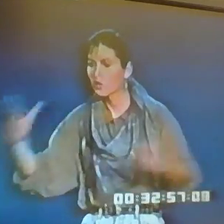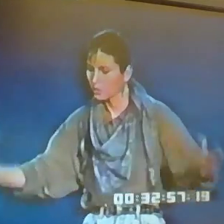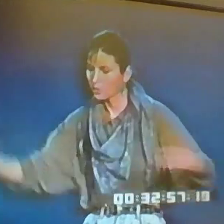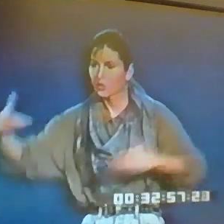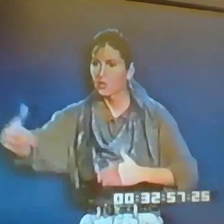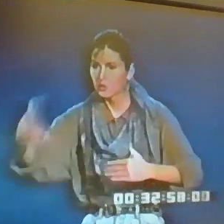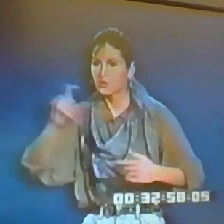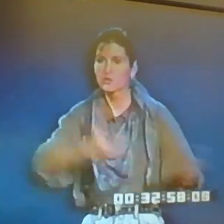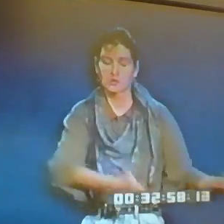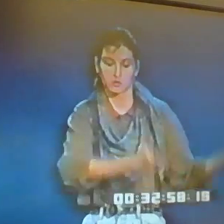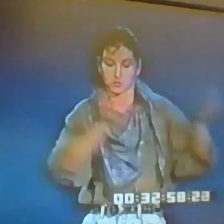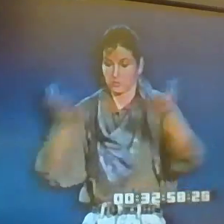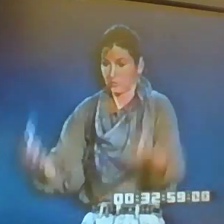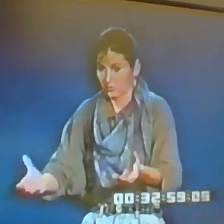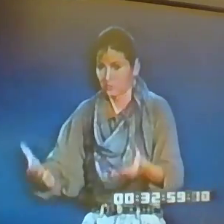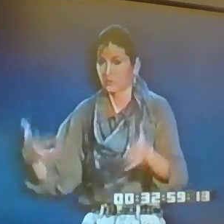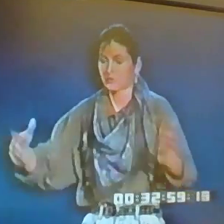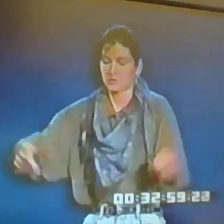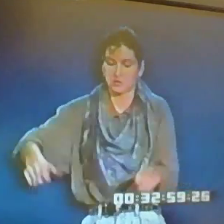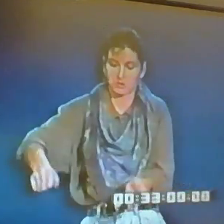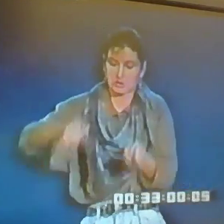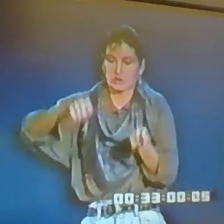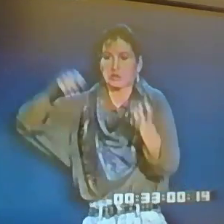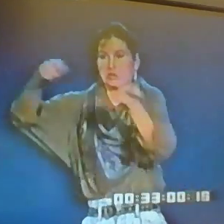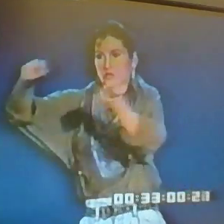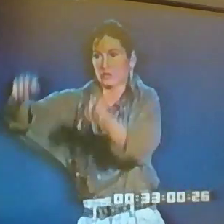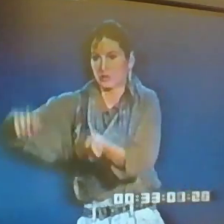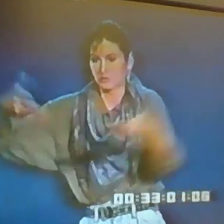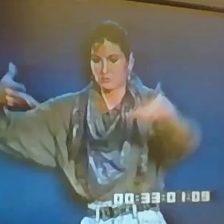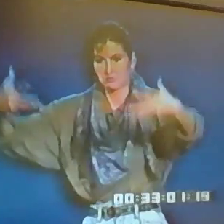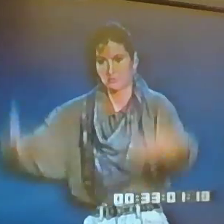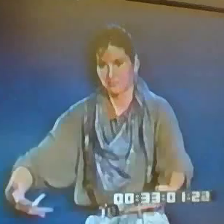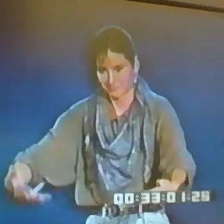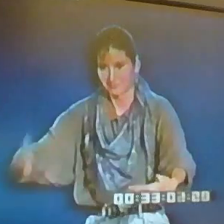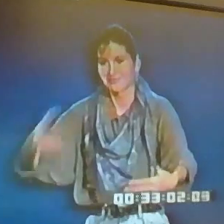a cloth if you'd like, or if you don't have a screen to use.